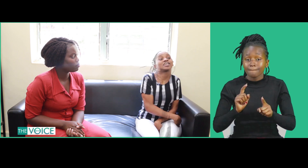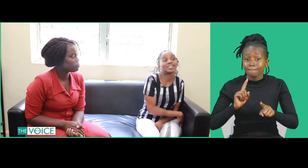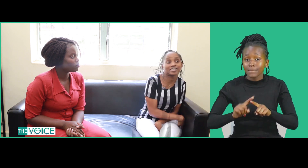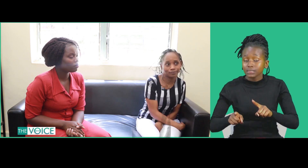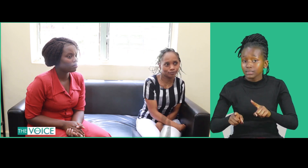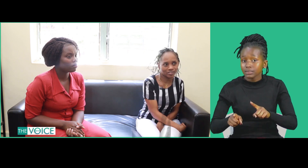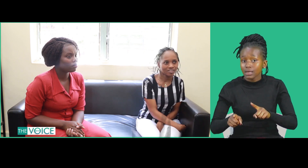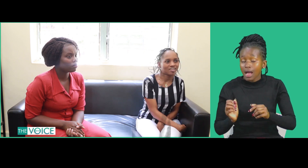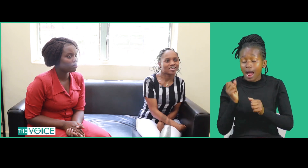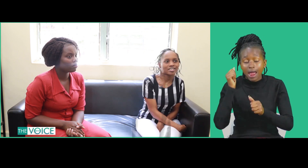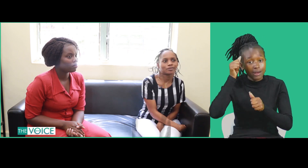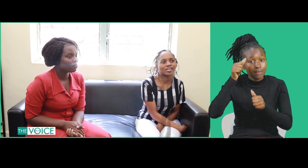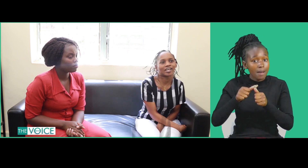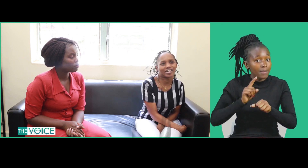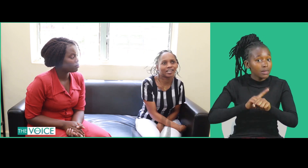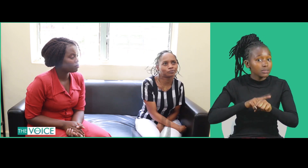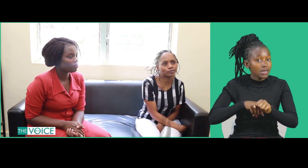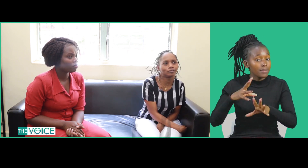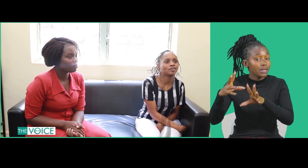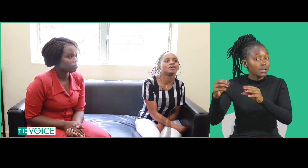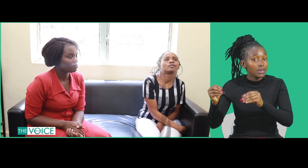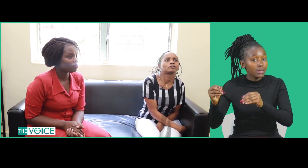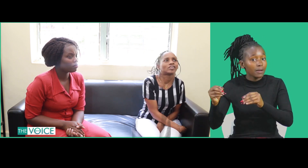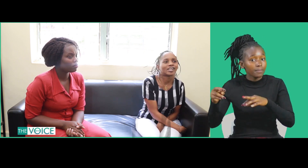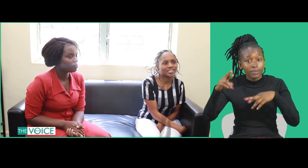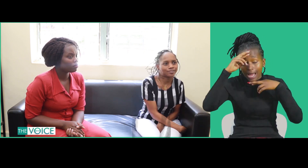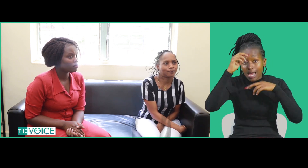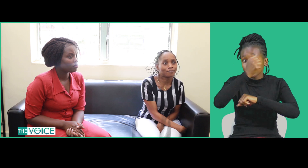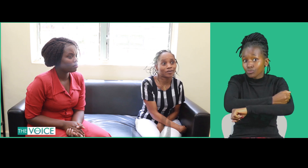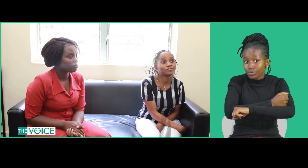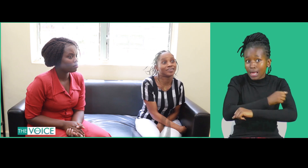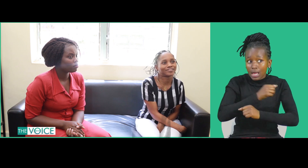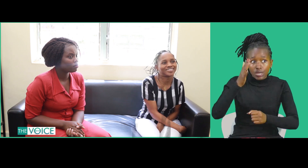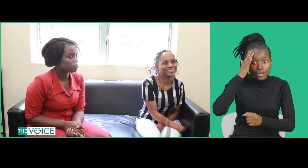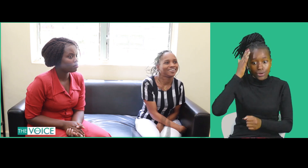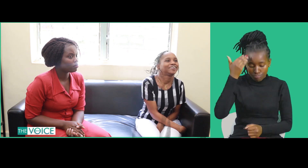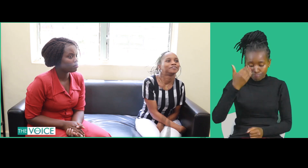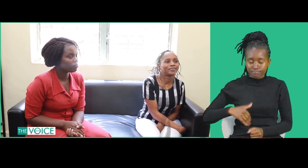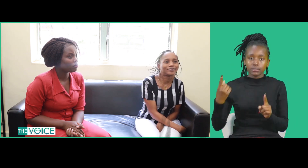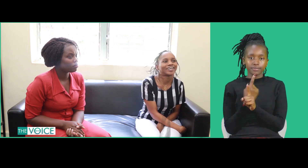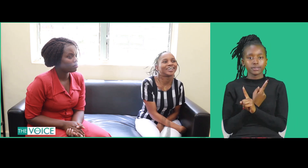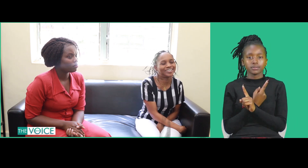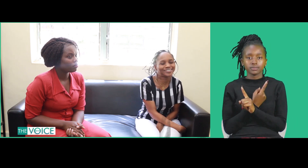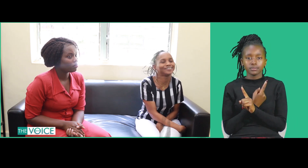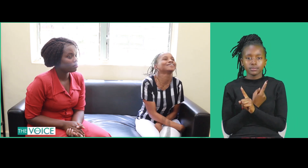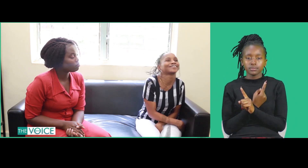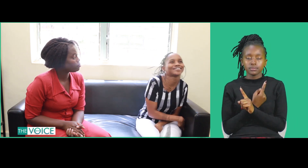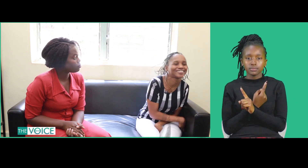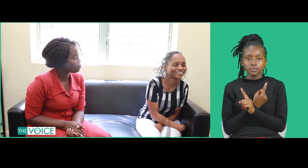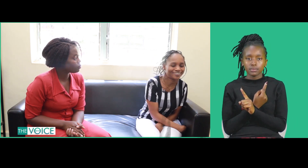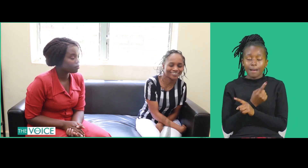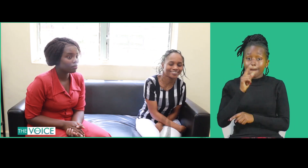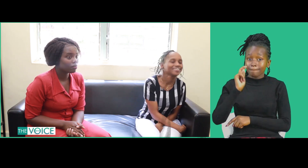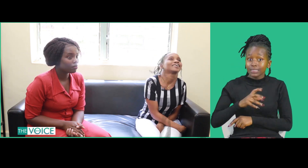my nursery school, that's when I came to realize, so I'm different. As you know,